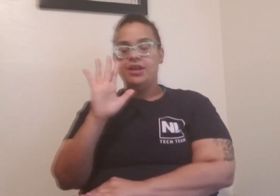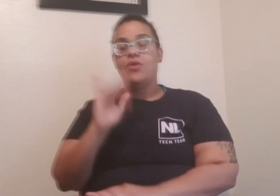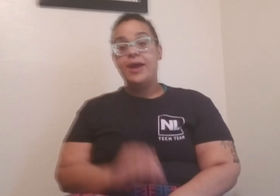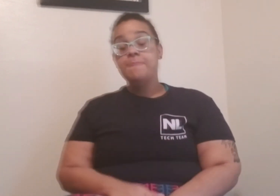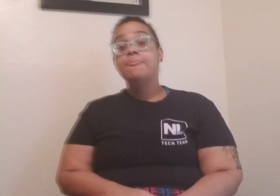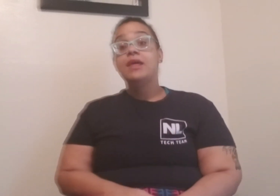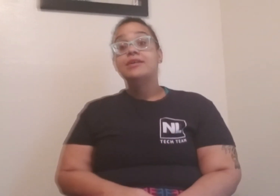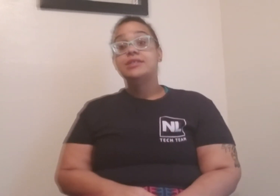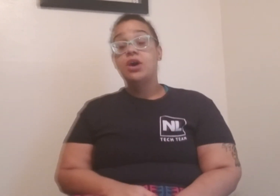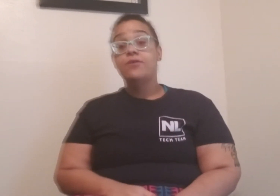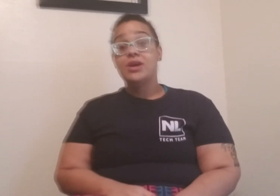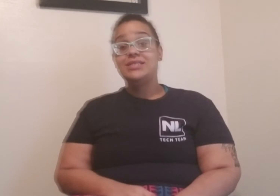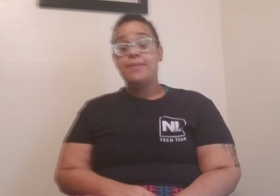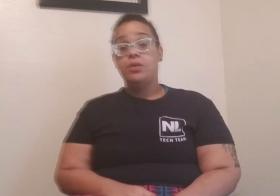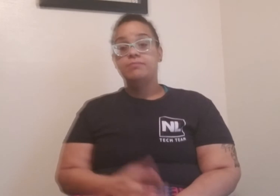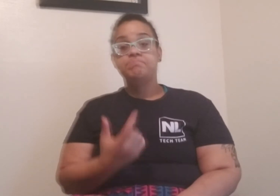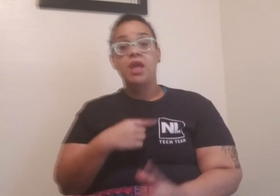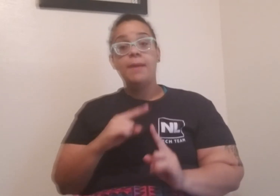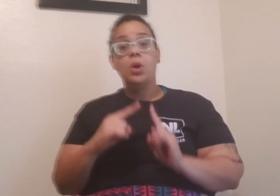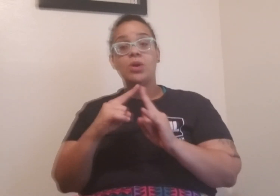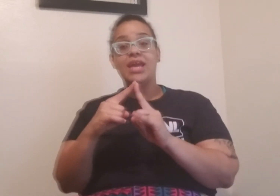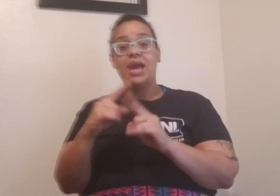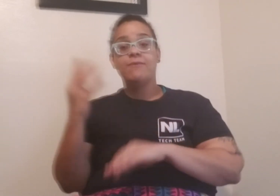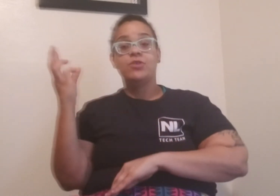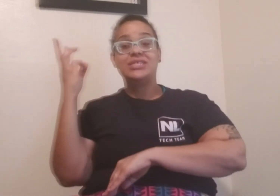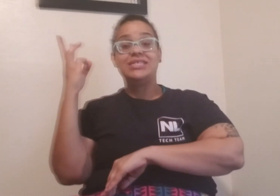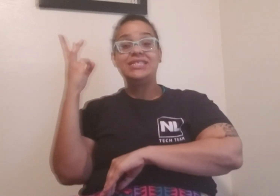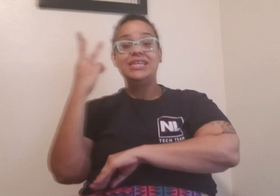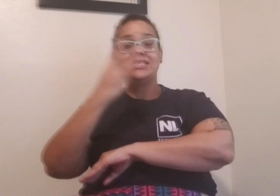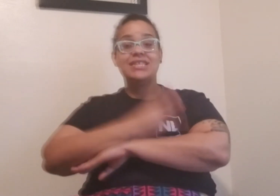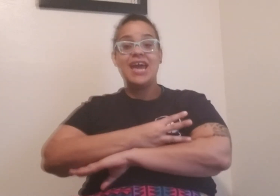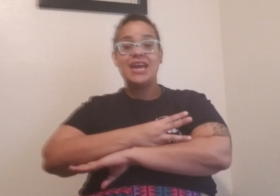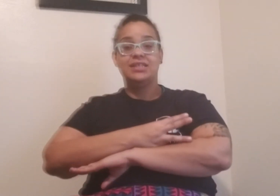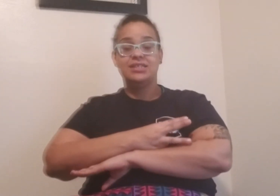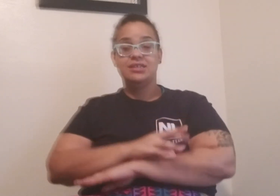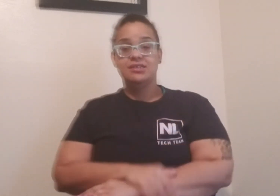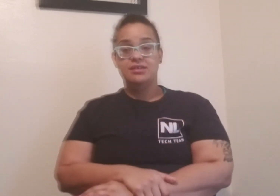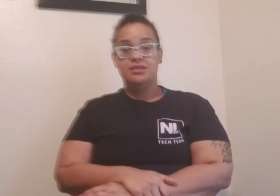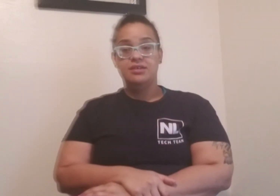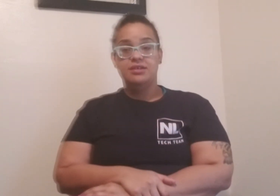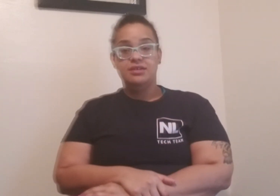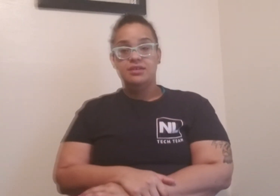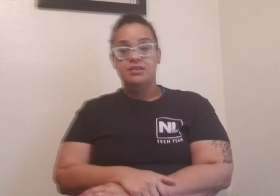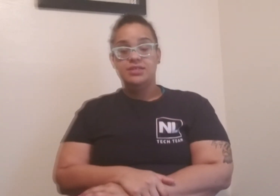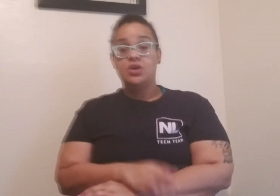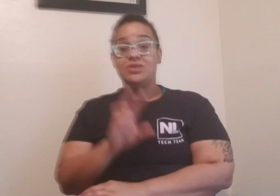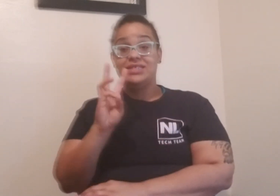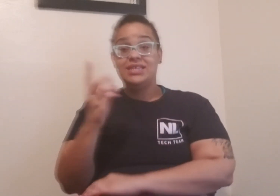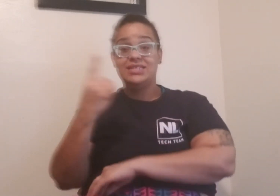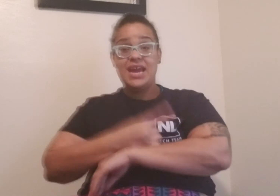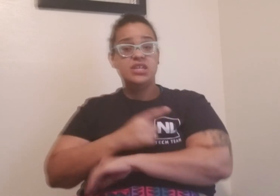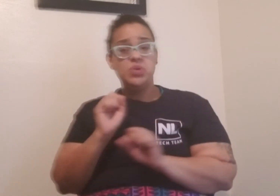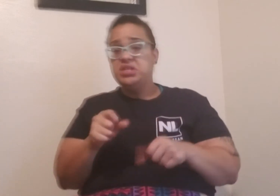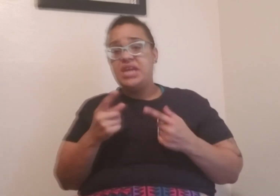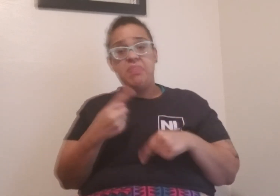okay? So, for example, I'm going to camp for 6 days. So, 6 days, you can sign that